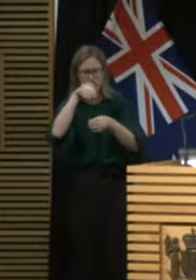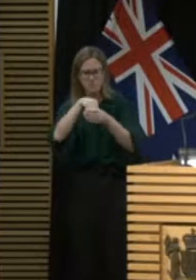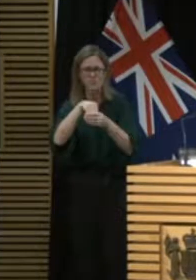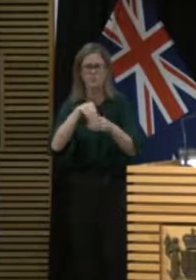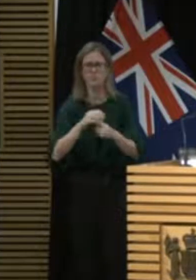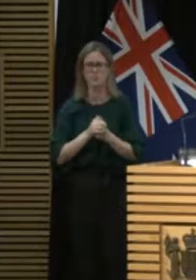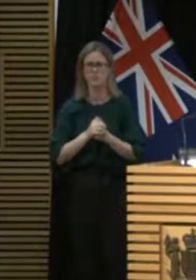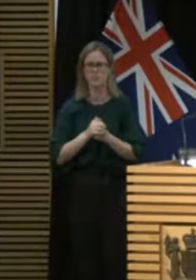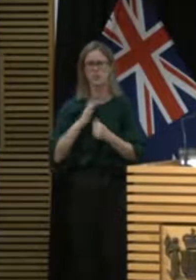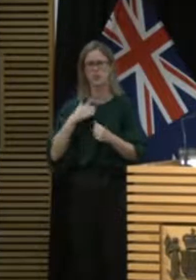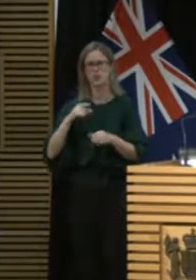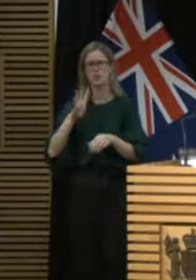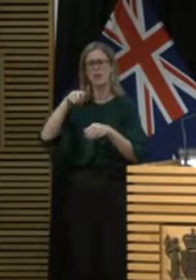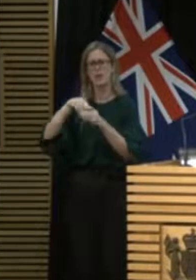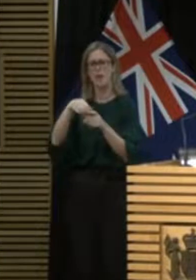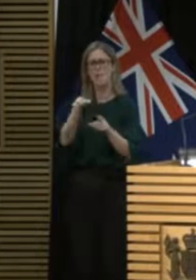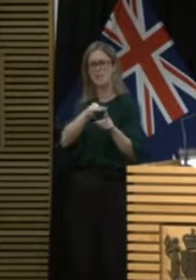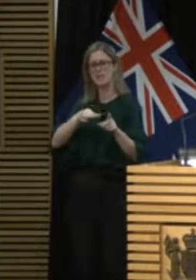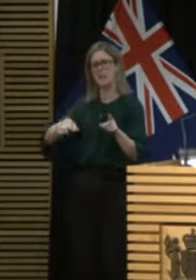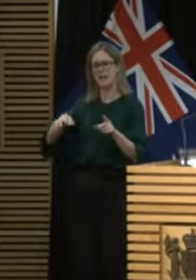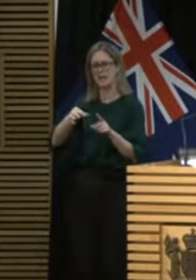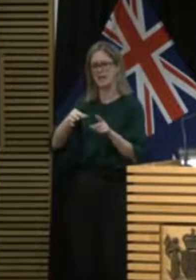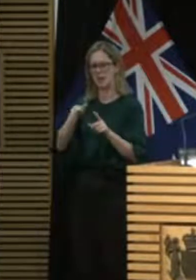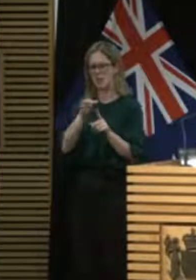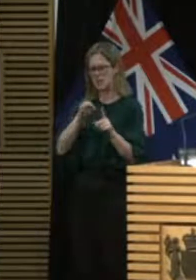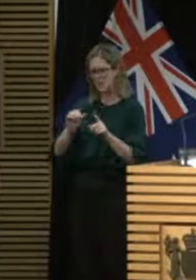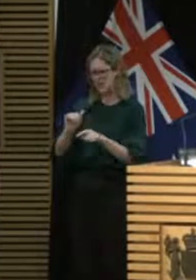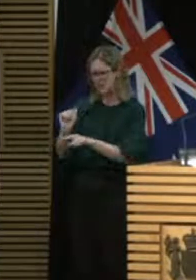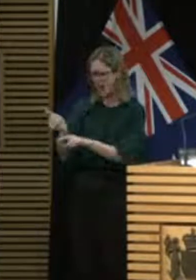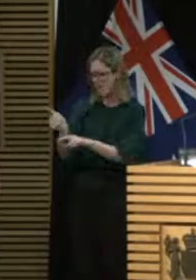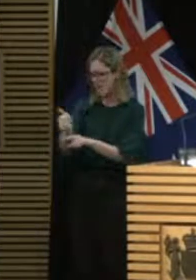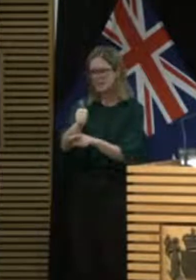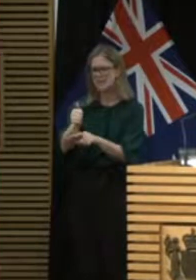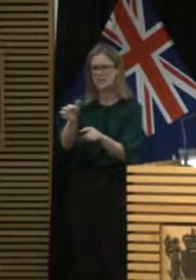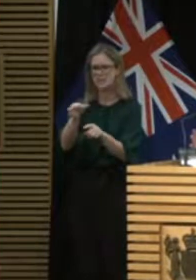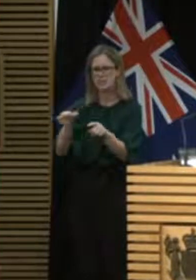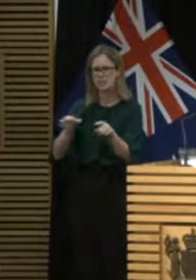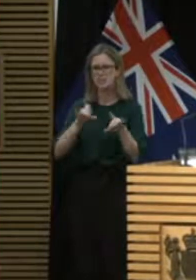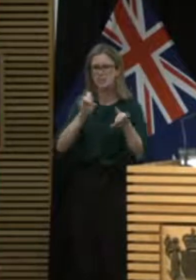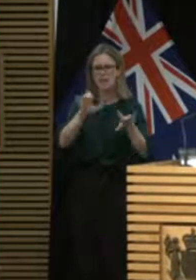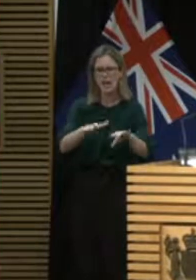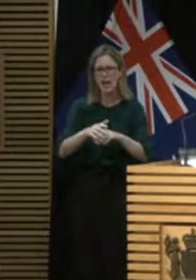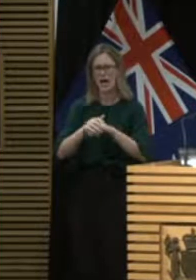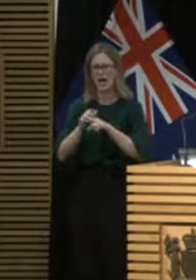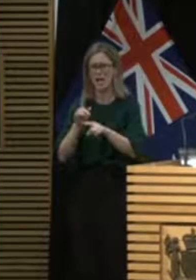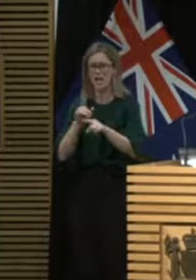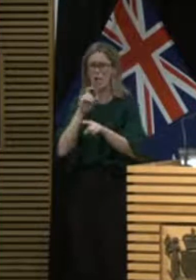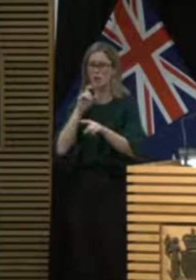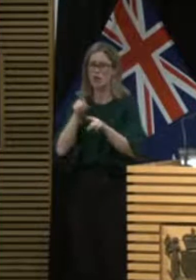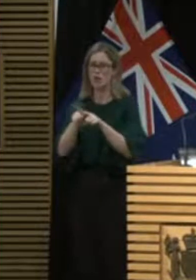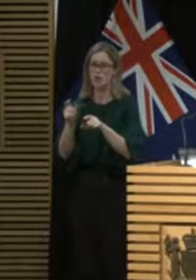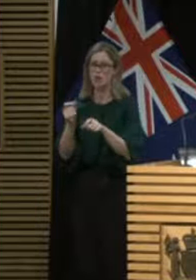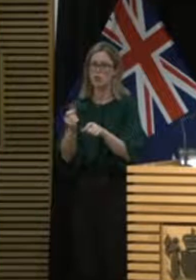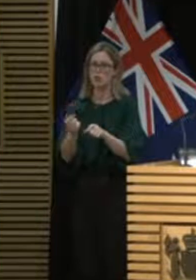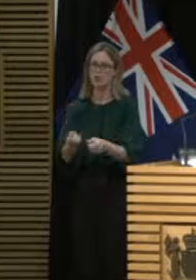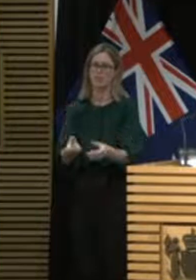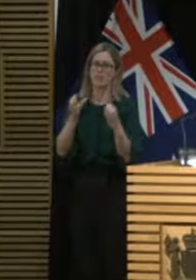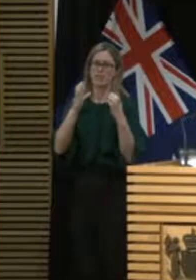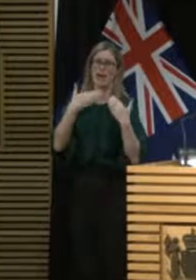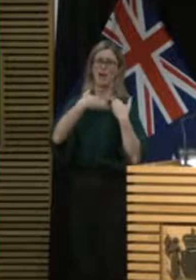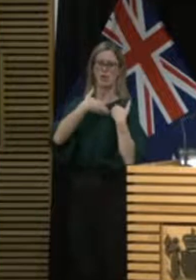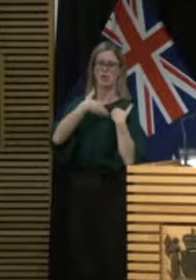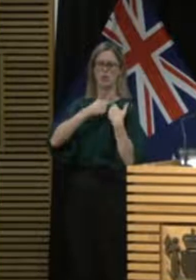as members of the Pacific. Our Pacific neighbours have long held all of us to account to ensure that we're doing our